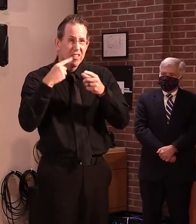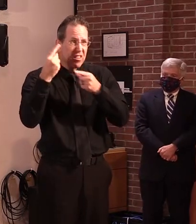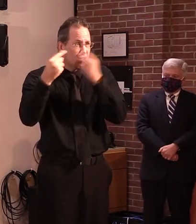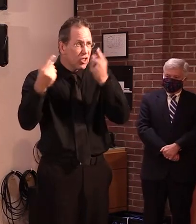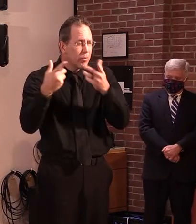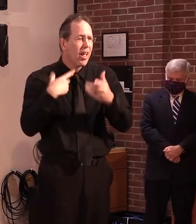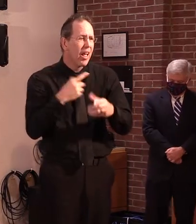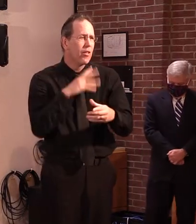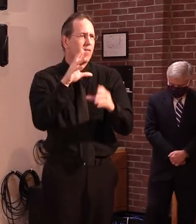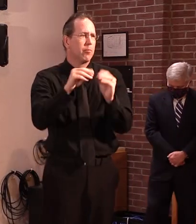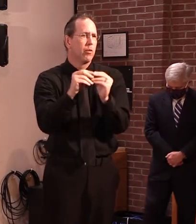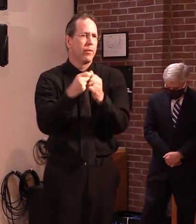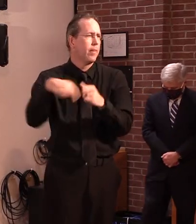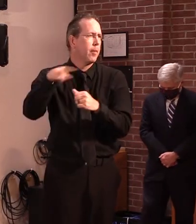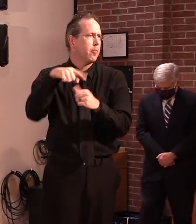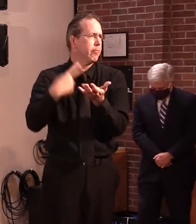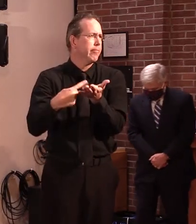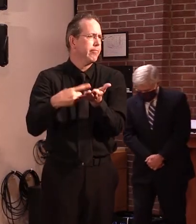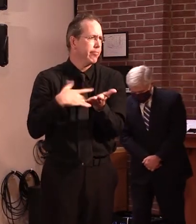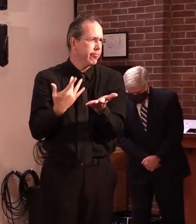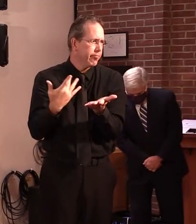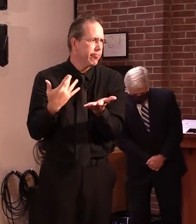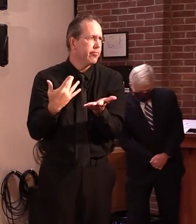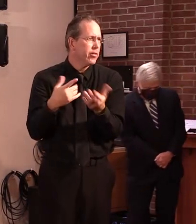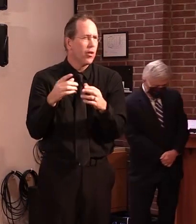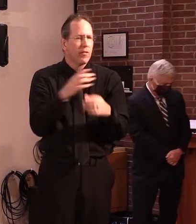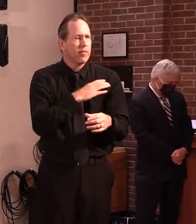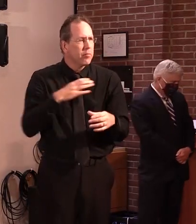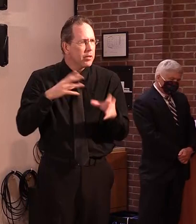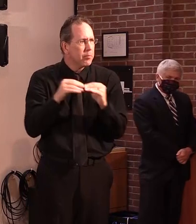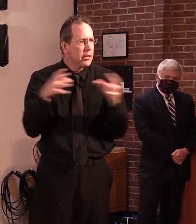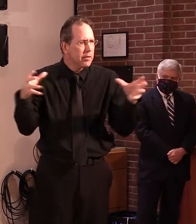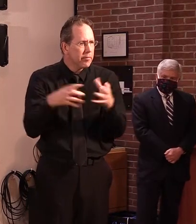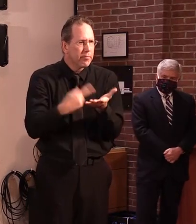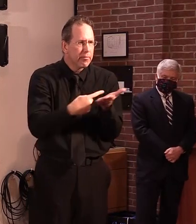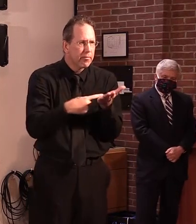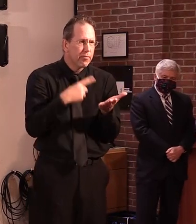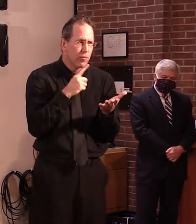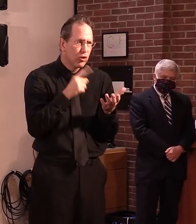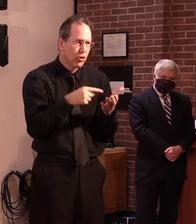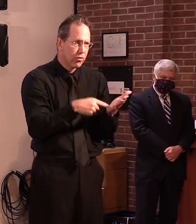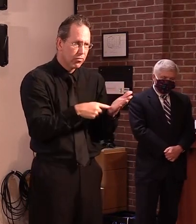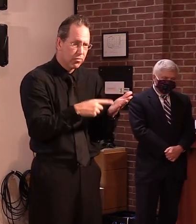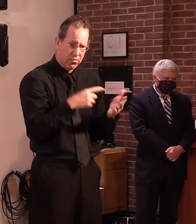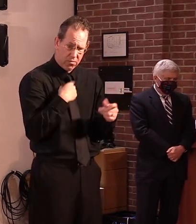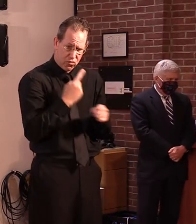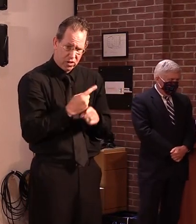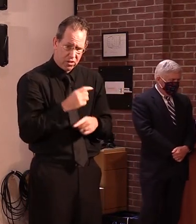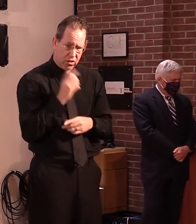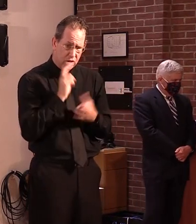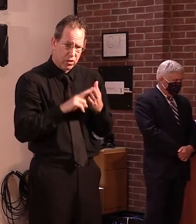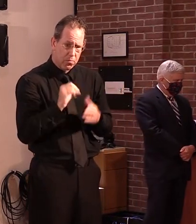along than we see in the Senate at this point. Do I have that right, Secretary? Can you? Yes,